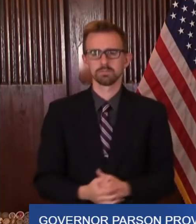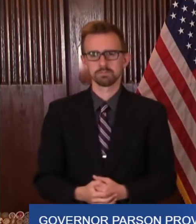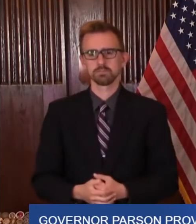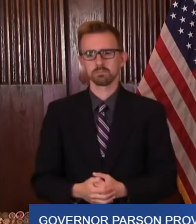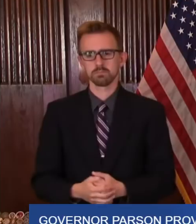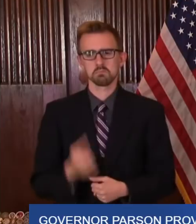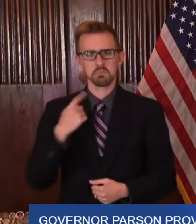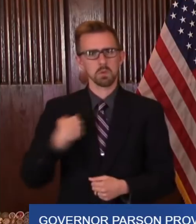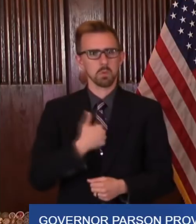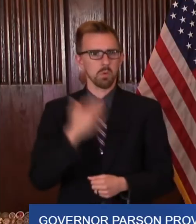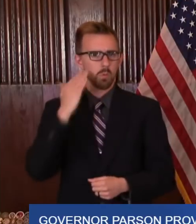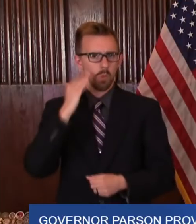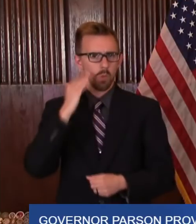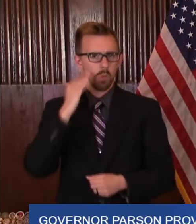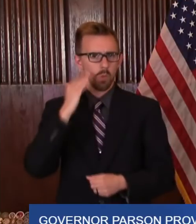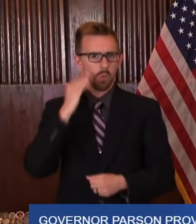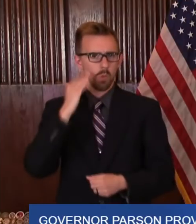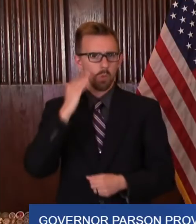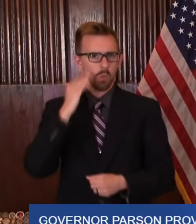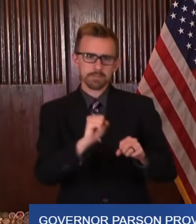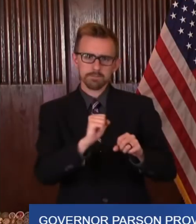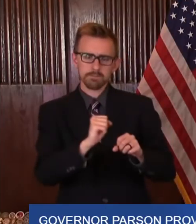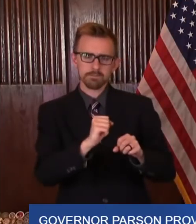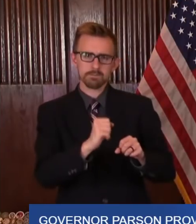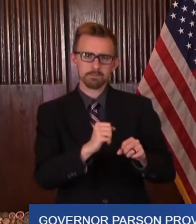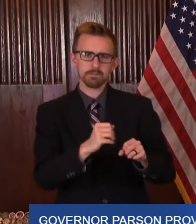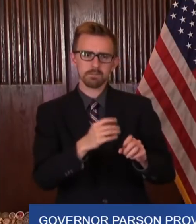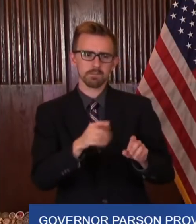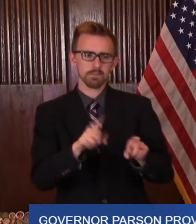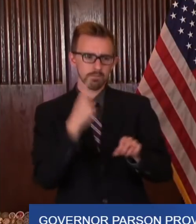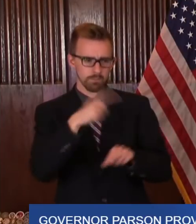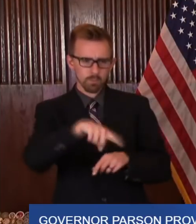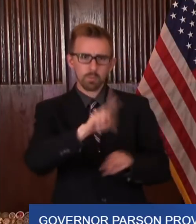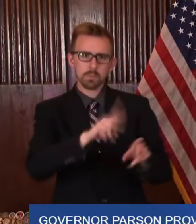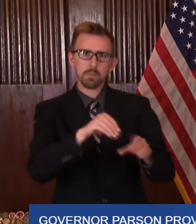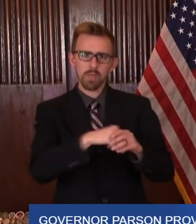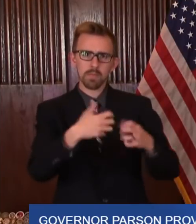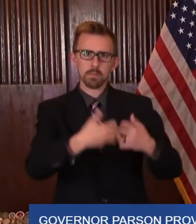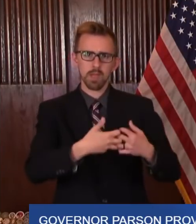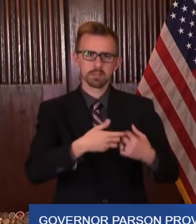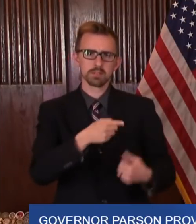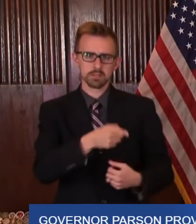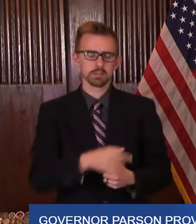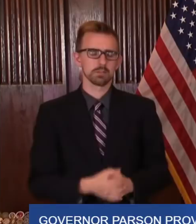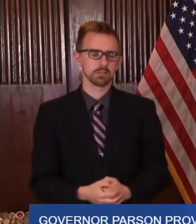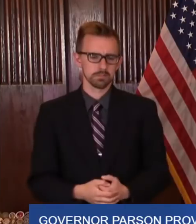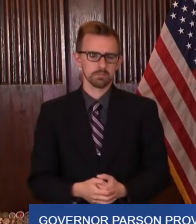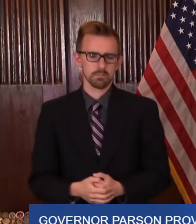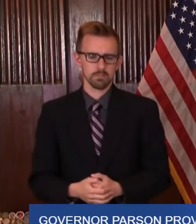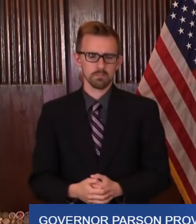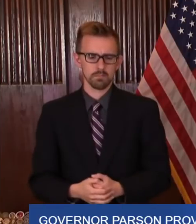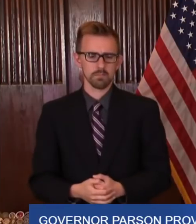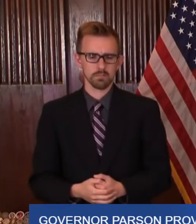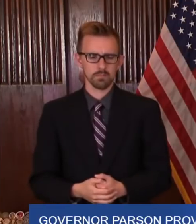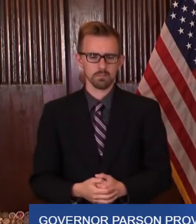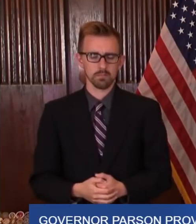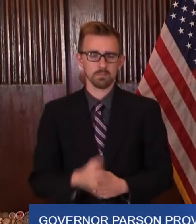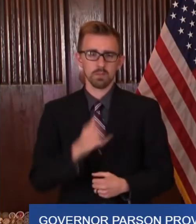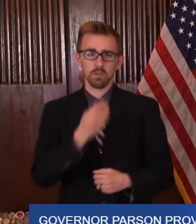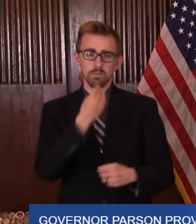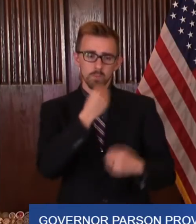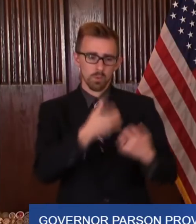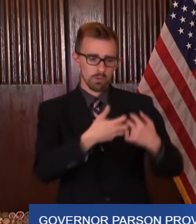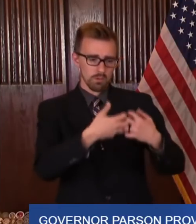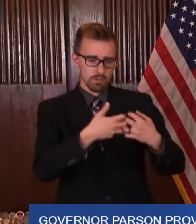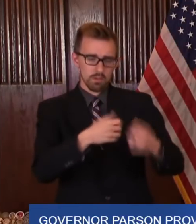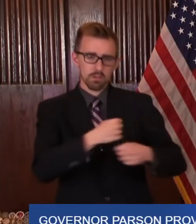aware of that. We want to make every safety precaution we can for the people that works in those plants, because that food process, we got to make